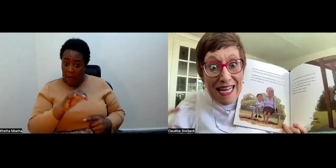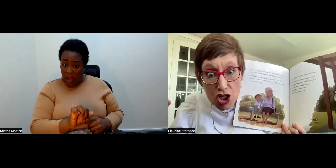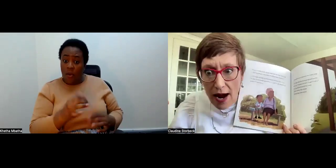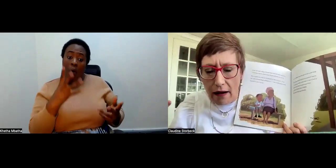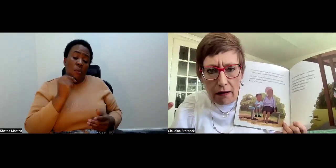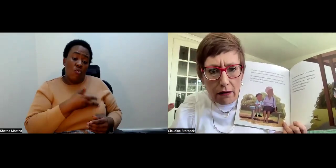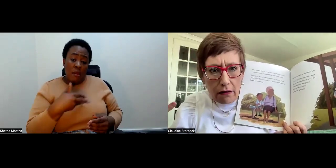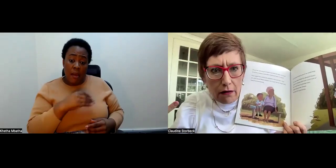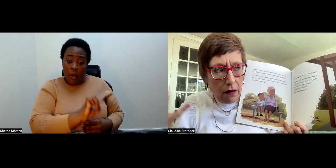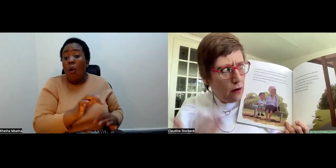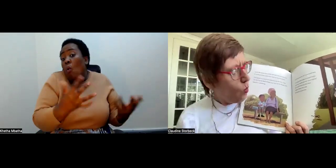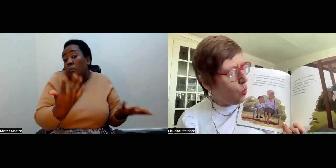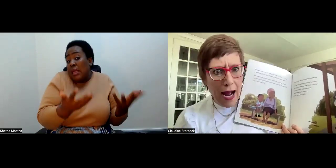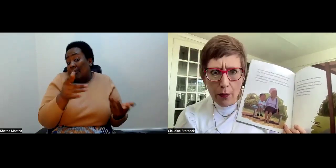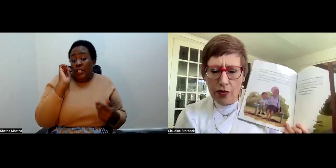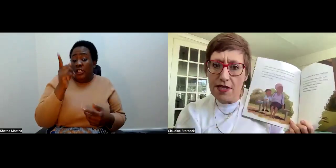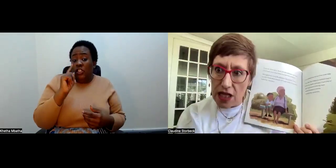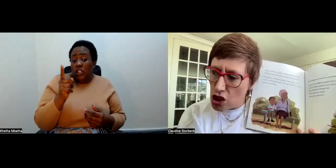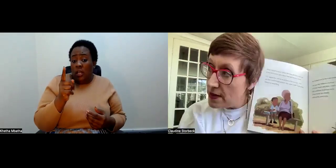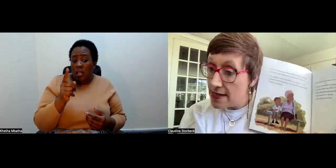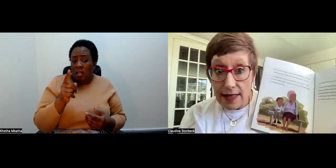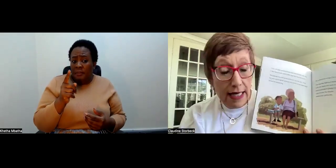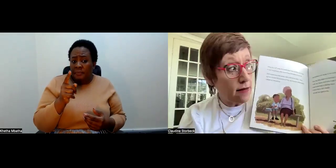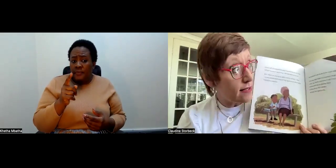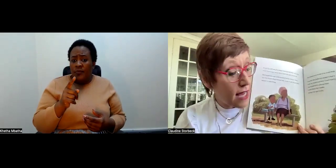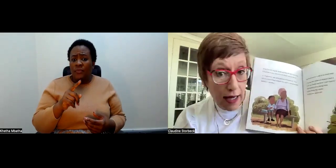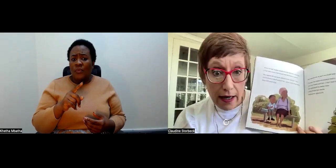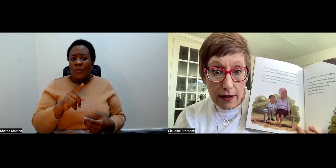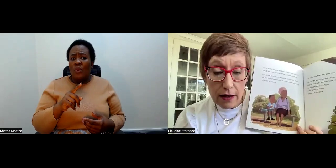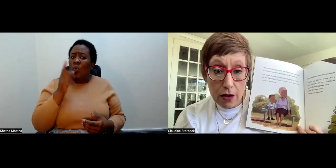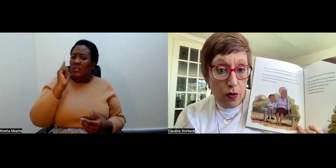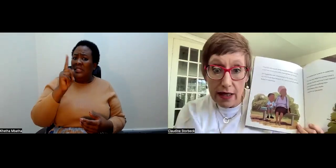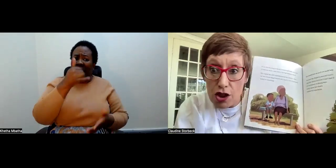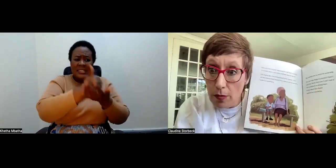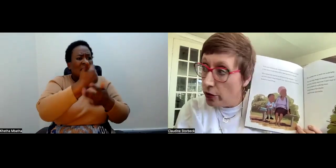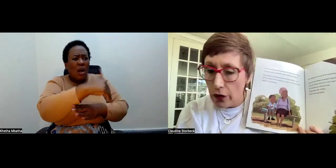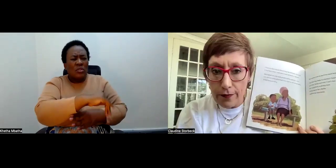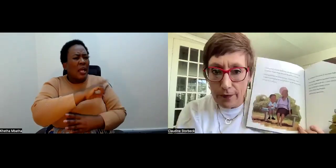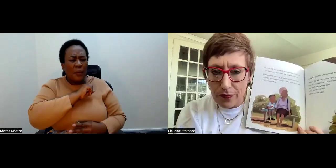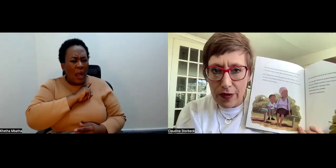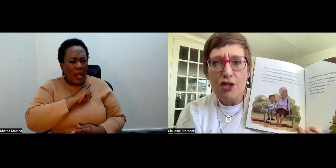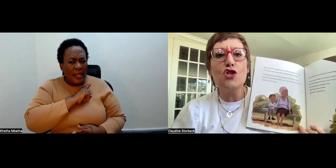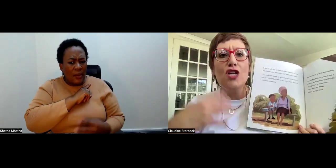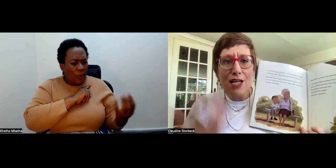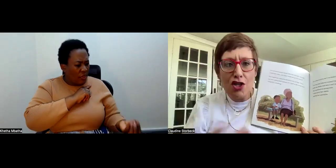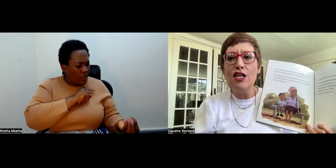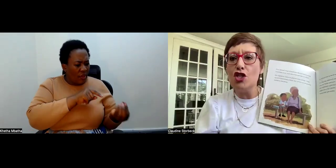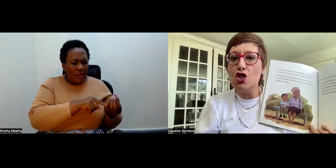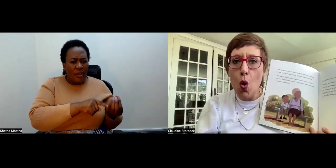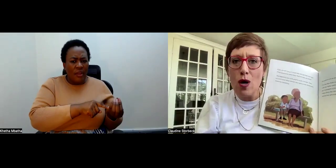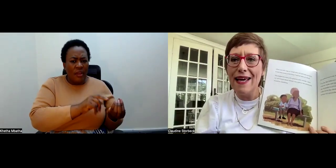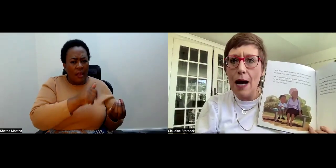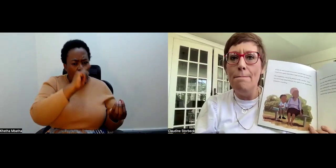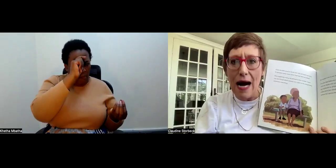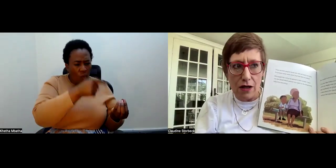it's the teacher. Why would the teacher be sitting outside with little Jabu? So it's literally